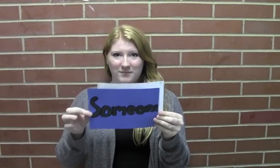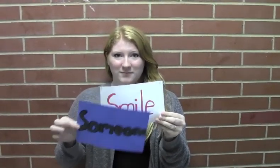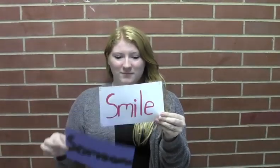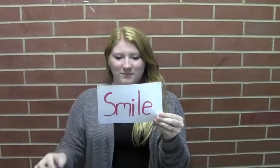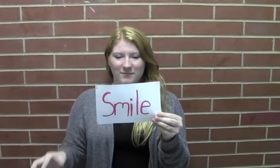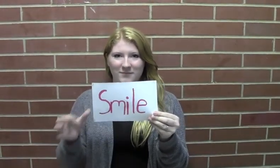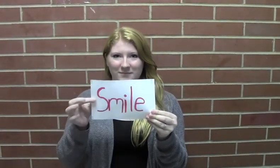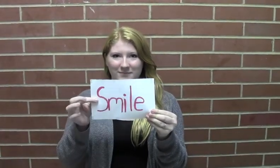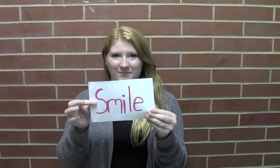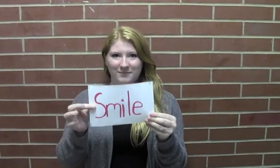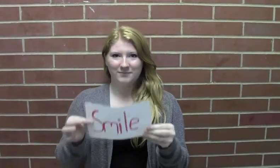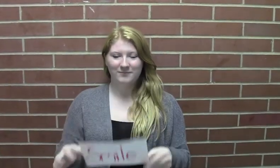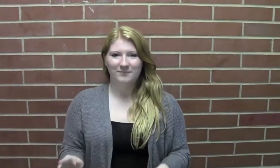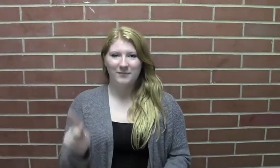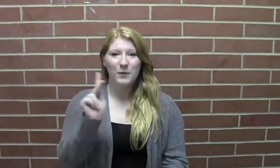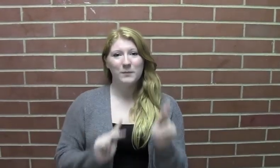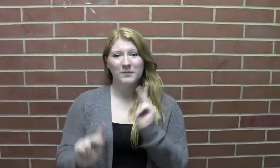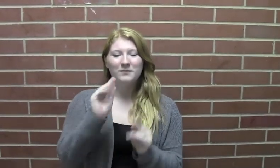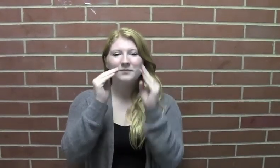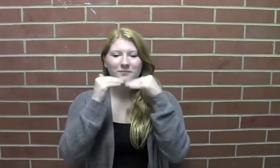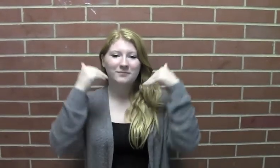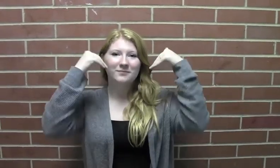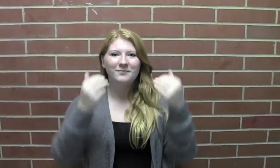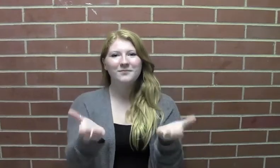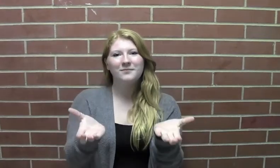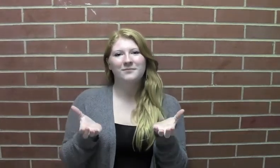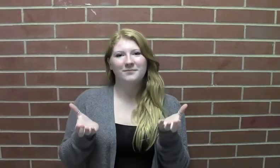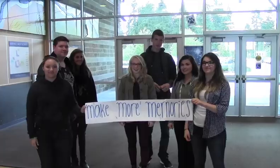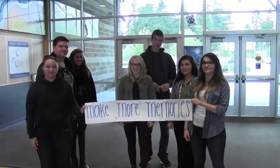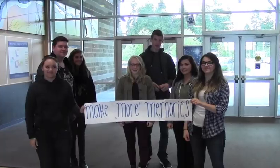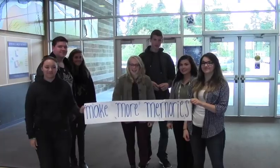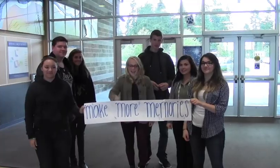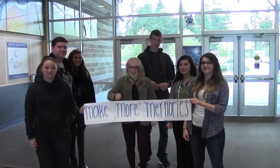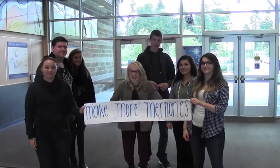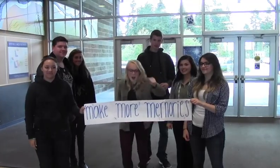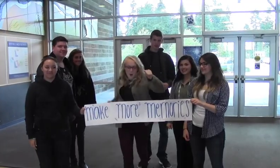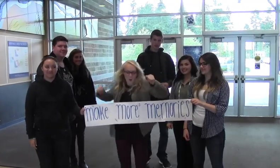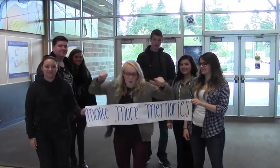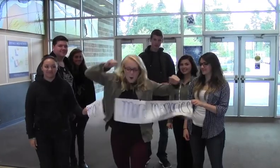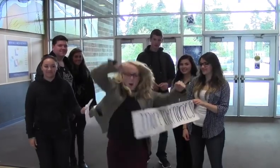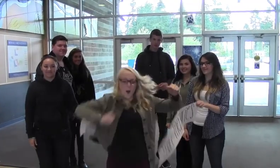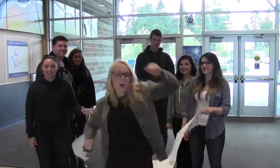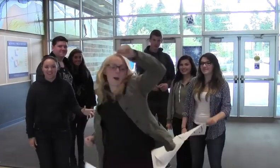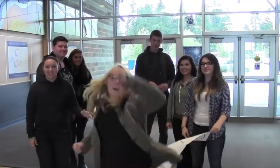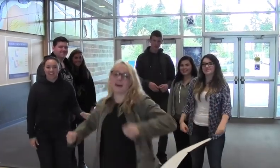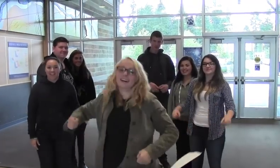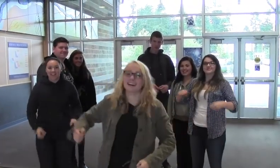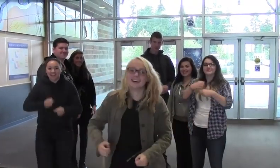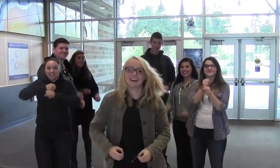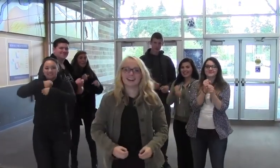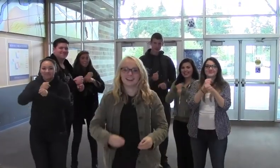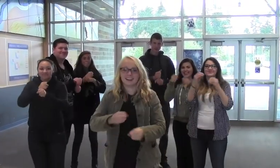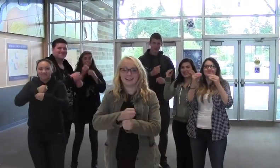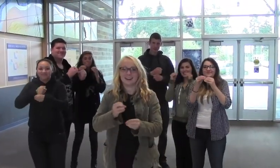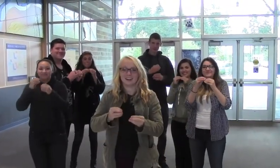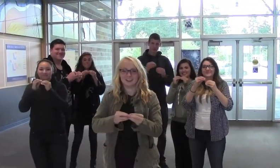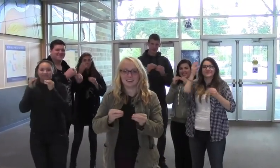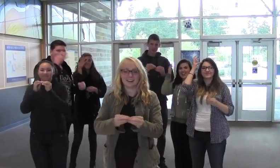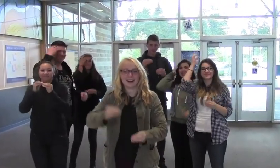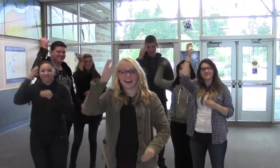be a good life, a good life. I say you're about this feeling that you can't fight, this city is